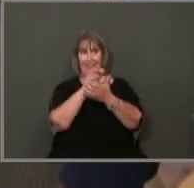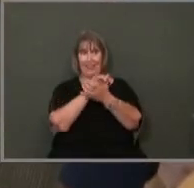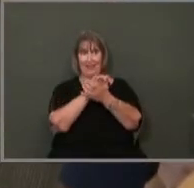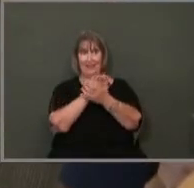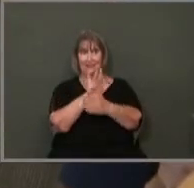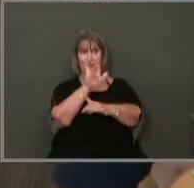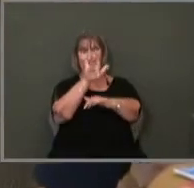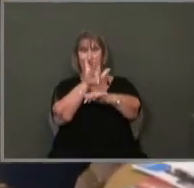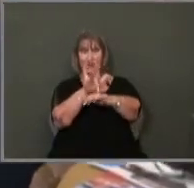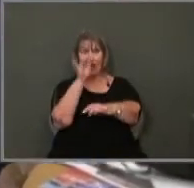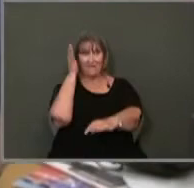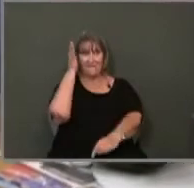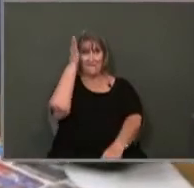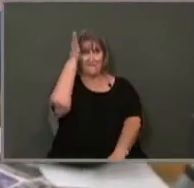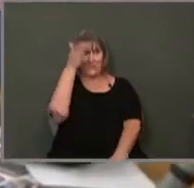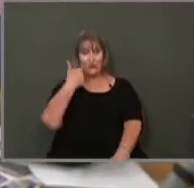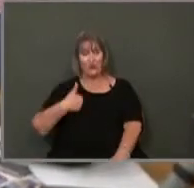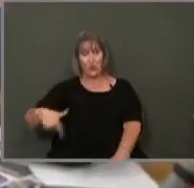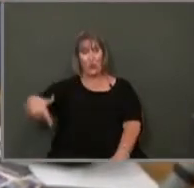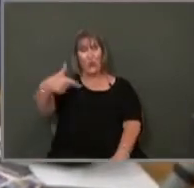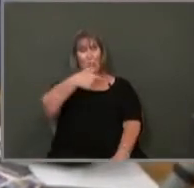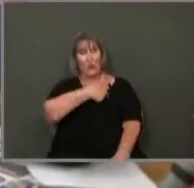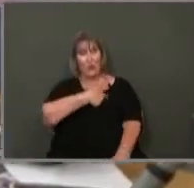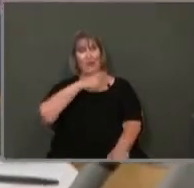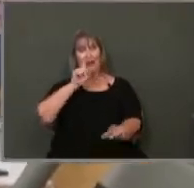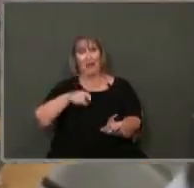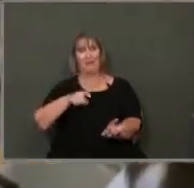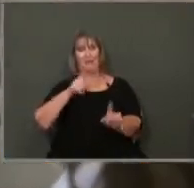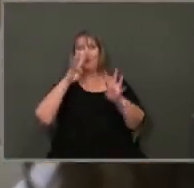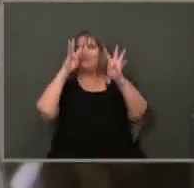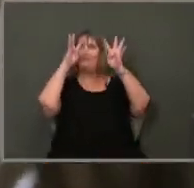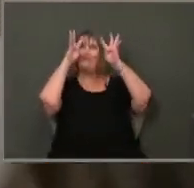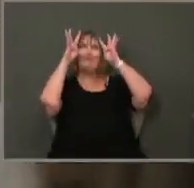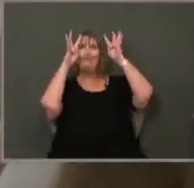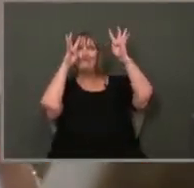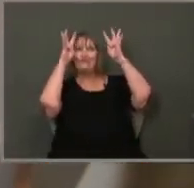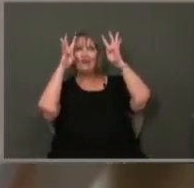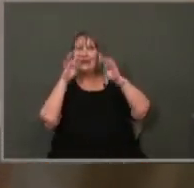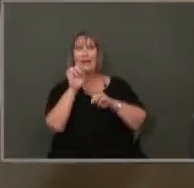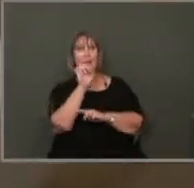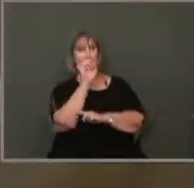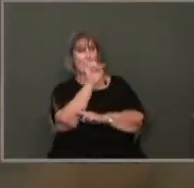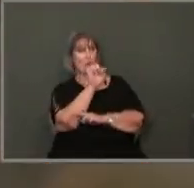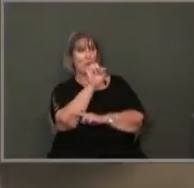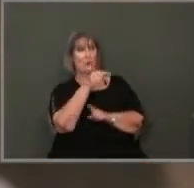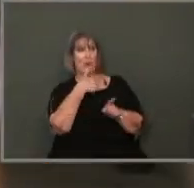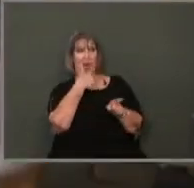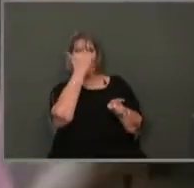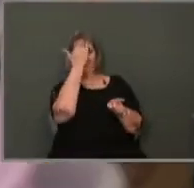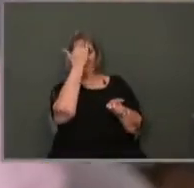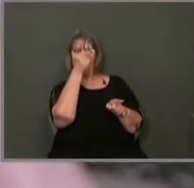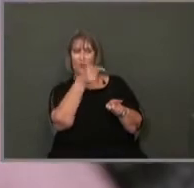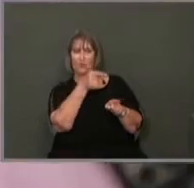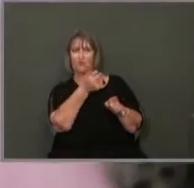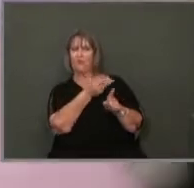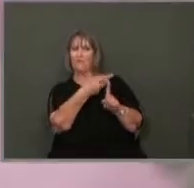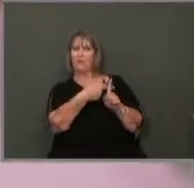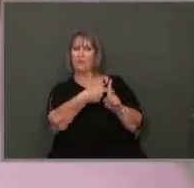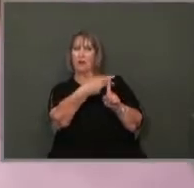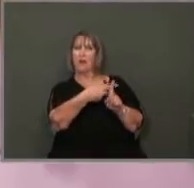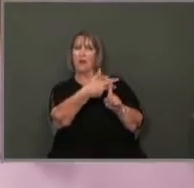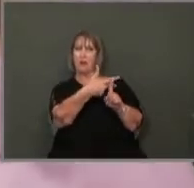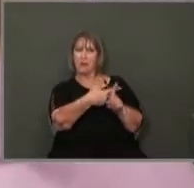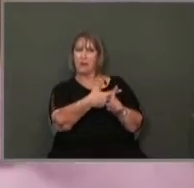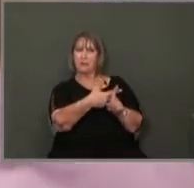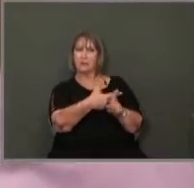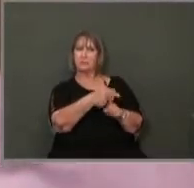future, we need to be creative. And I think that particularly you, that I've been knowing you for a couple of months, are people